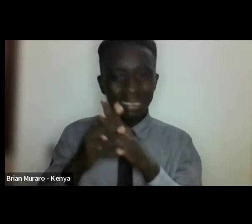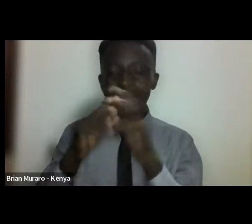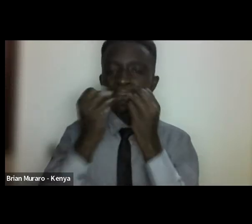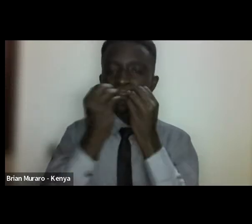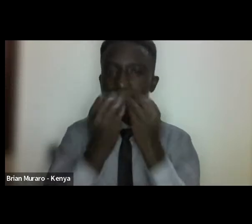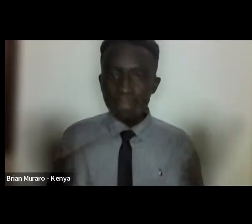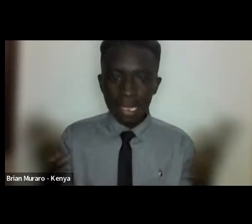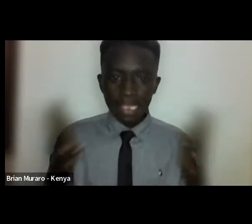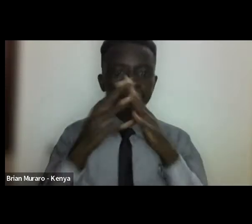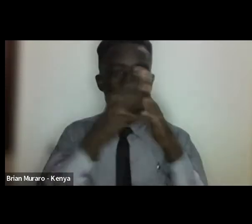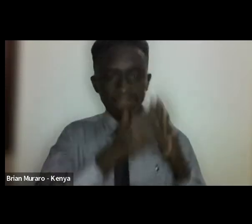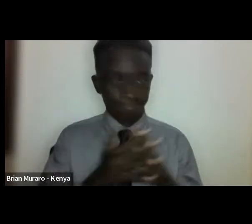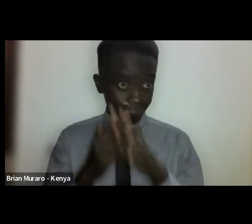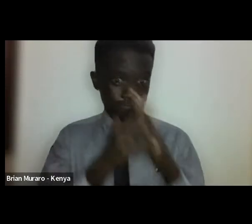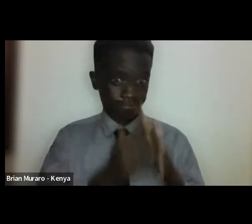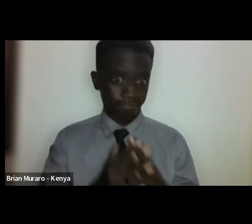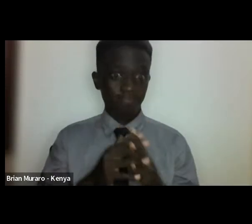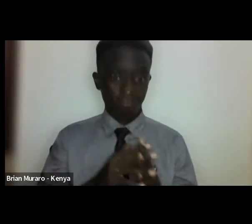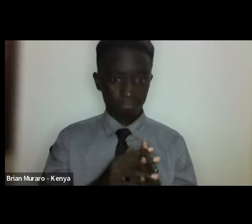scores and the